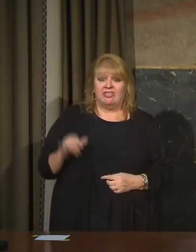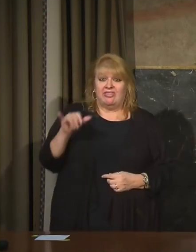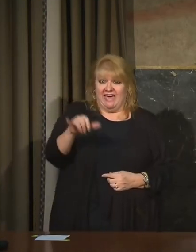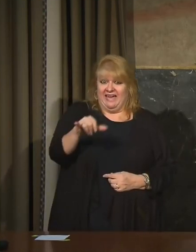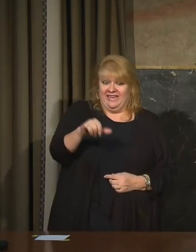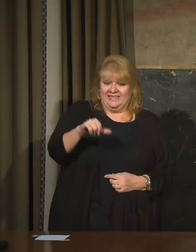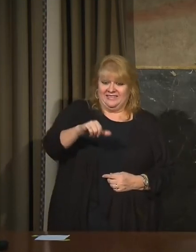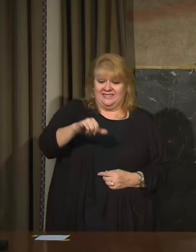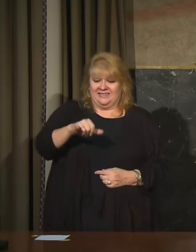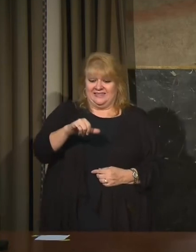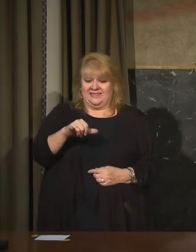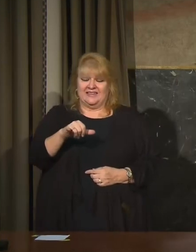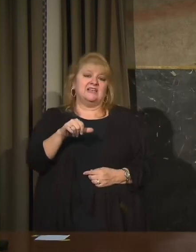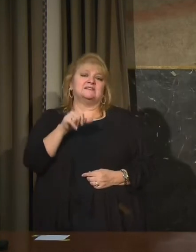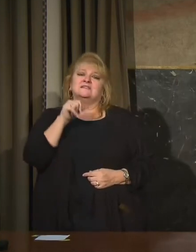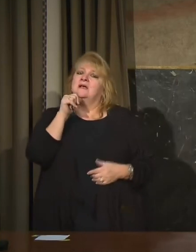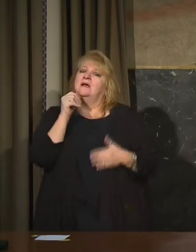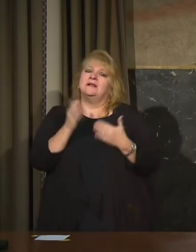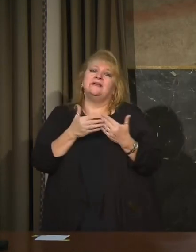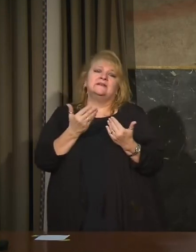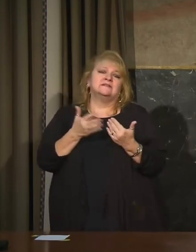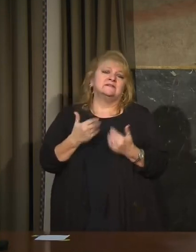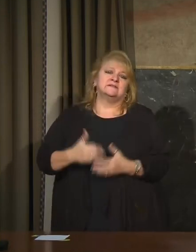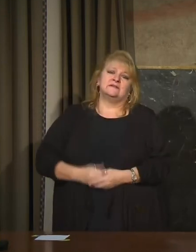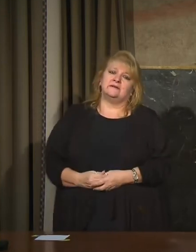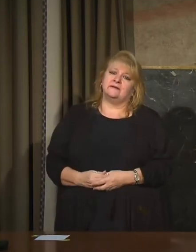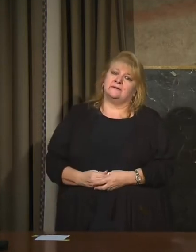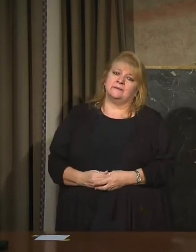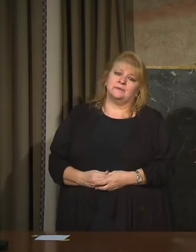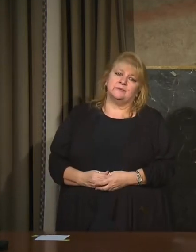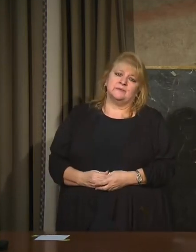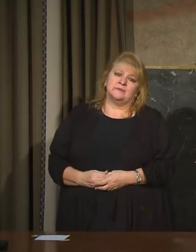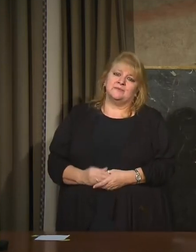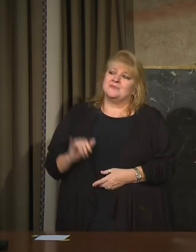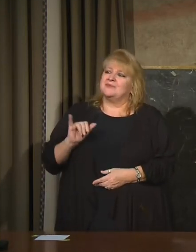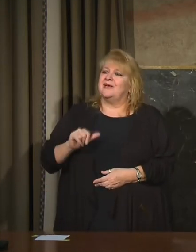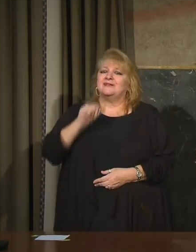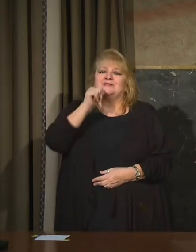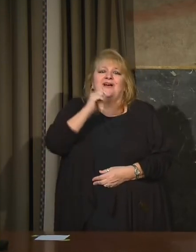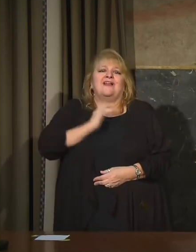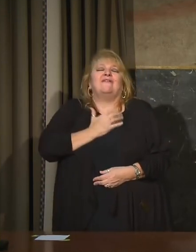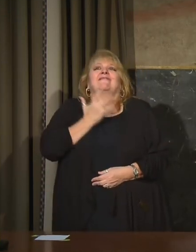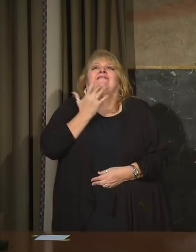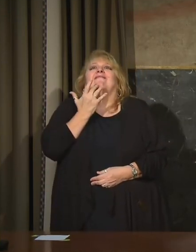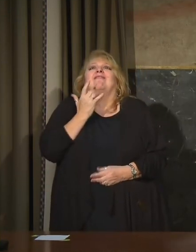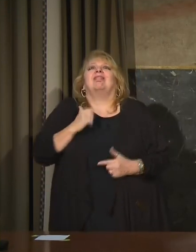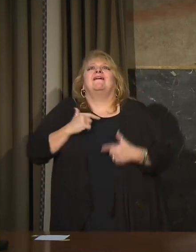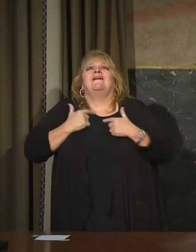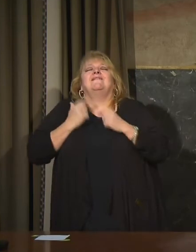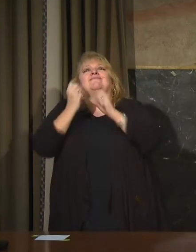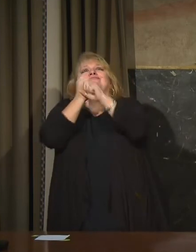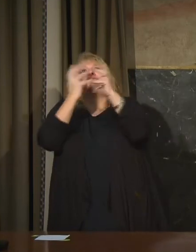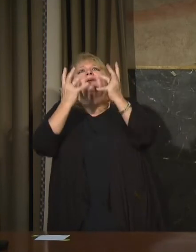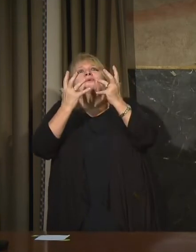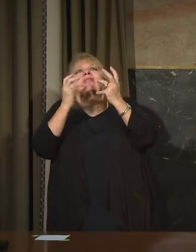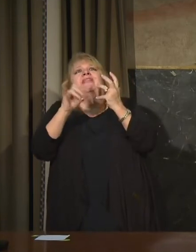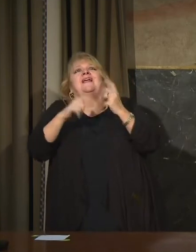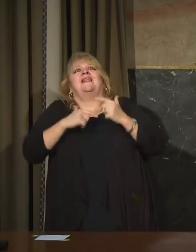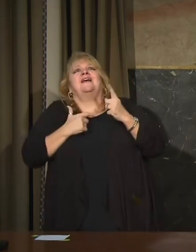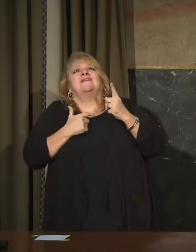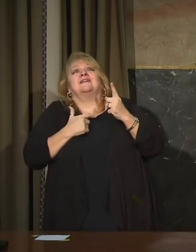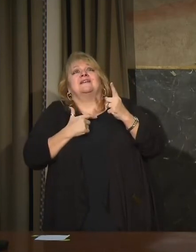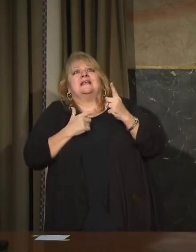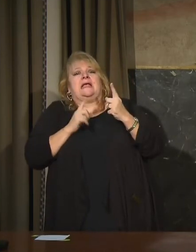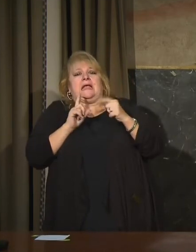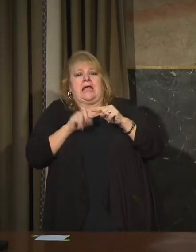that it's not easy. And I know this is not the way we prefer to live. But you do it anyway because it's the right